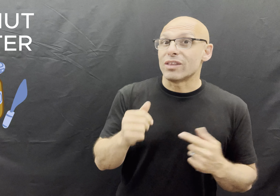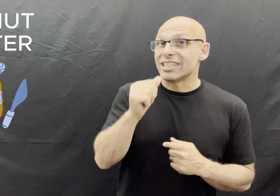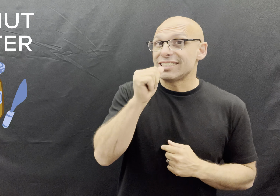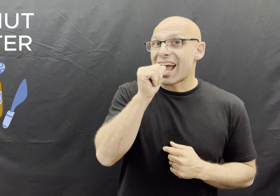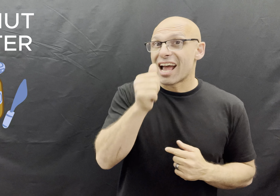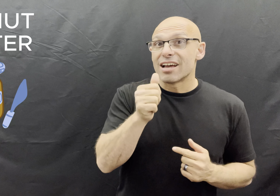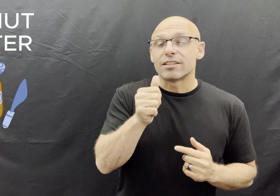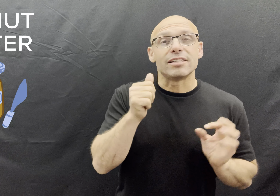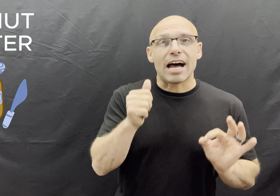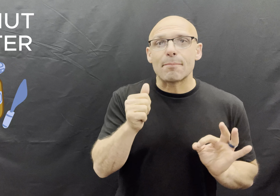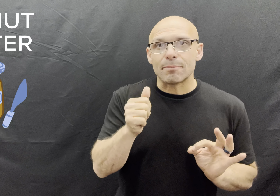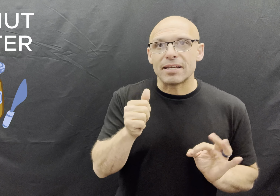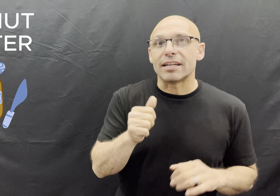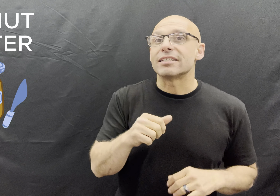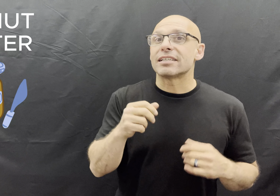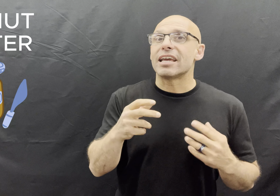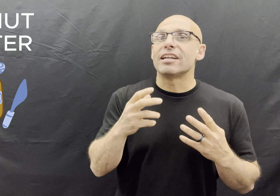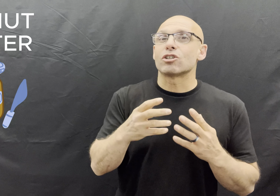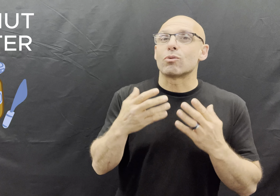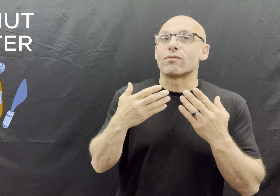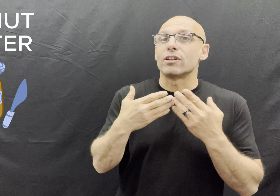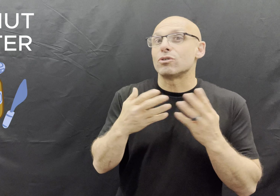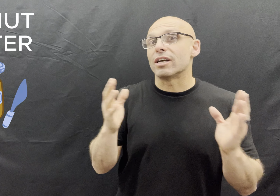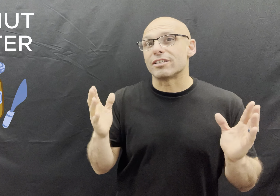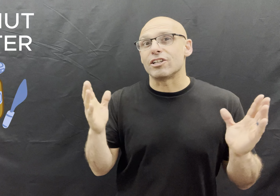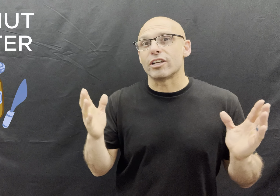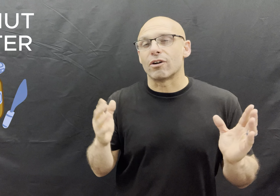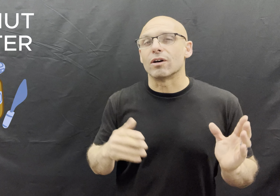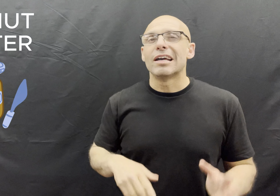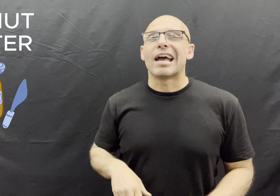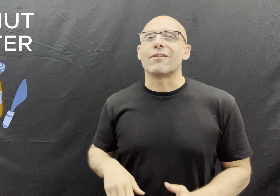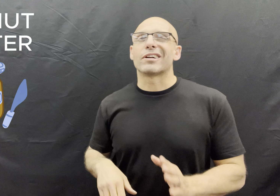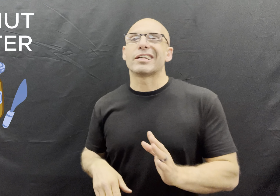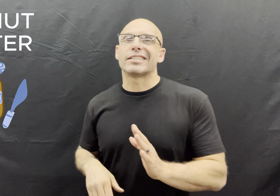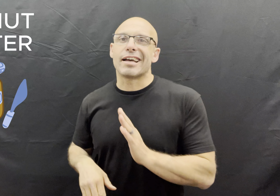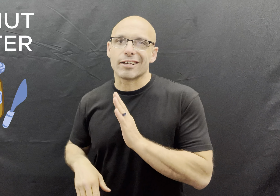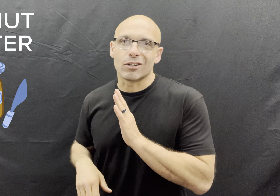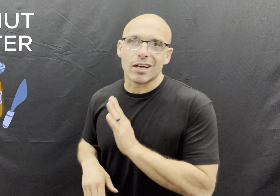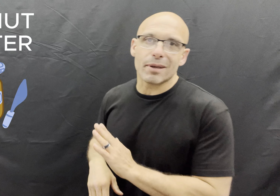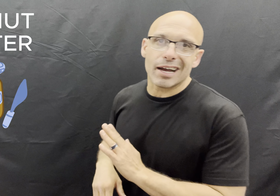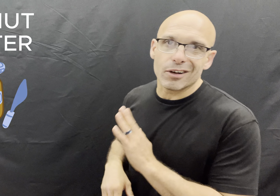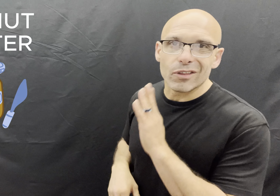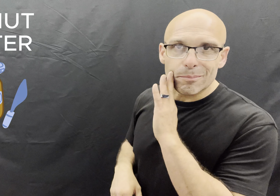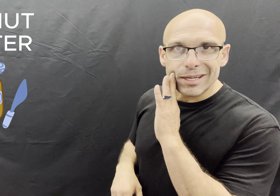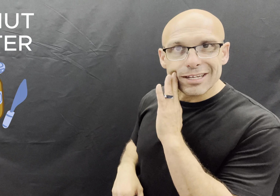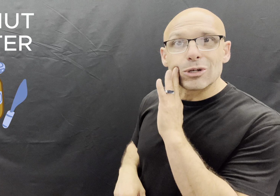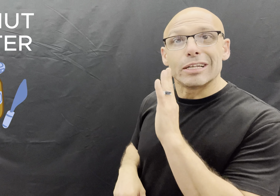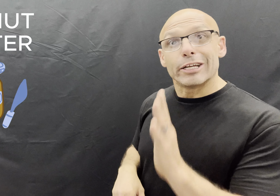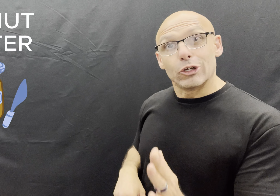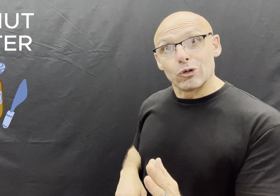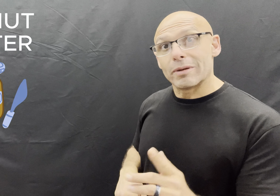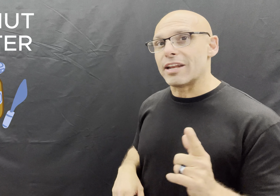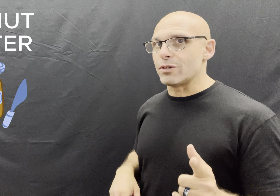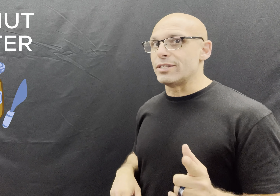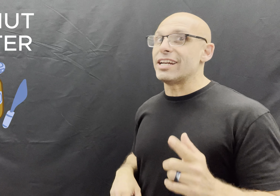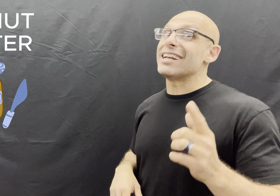this does not mean peanuts. It is referring to nuts in general. And if you're gonna get technical on me, I know that peanuts are a legume, and if you didn't, now